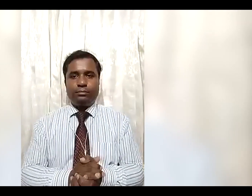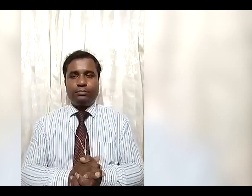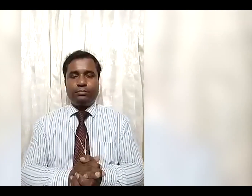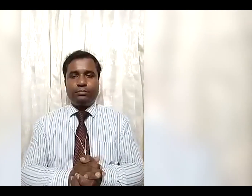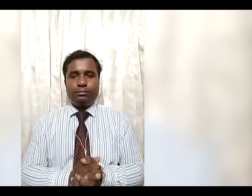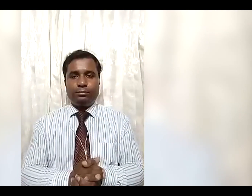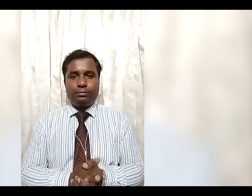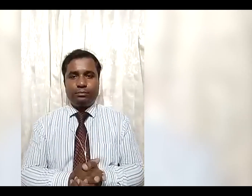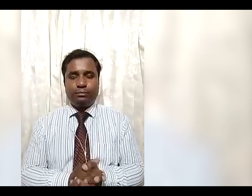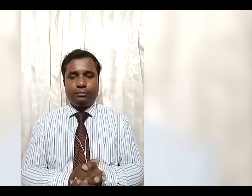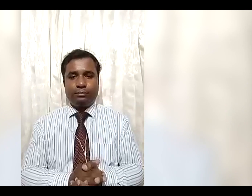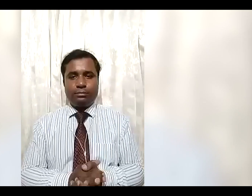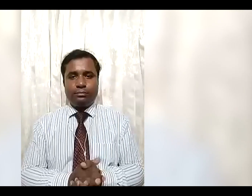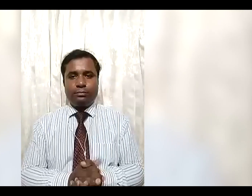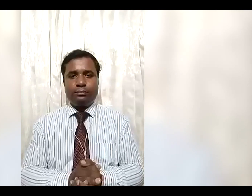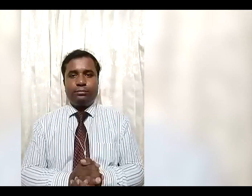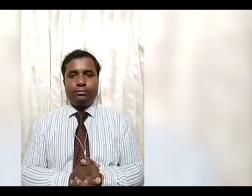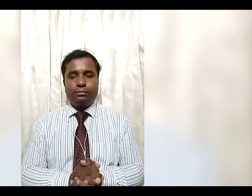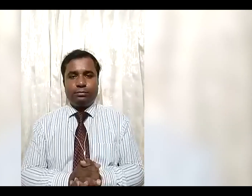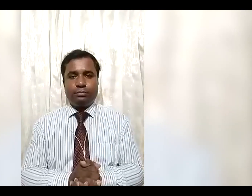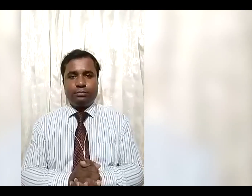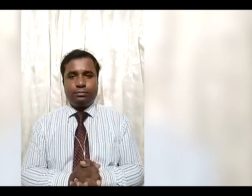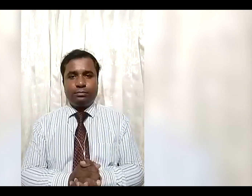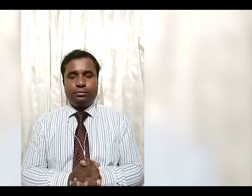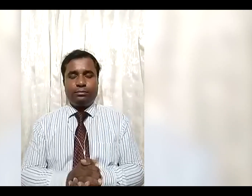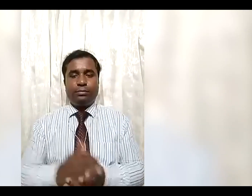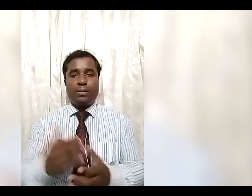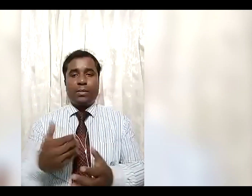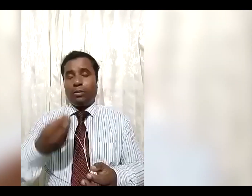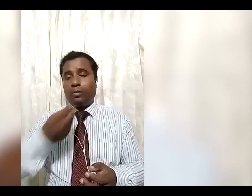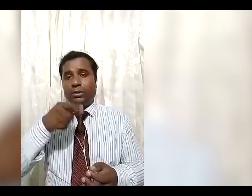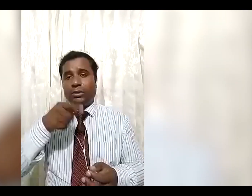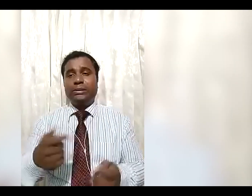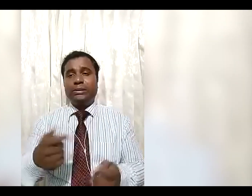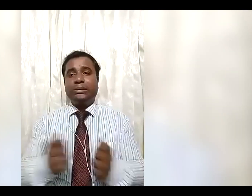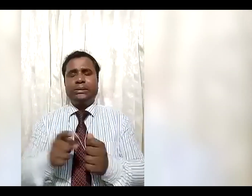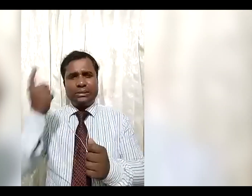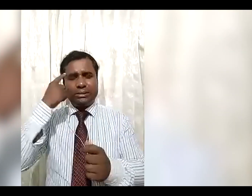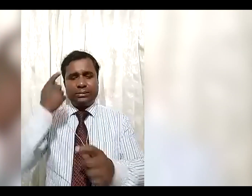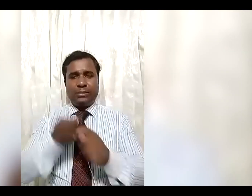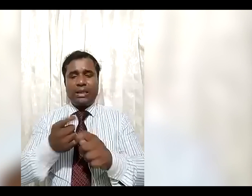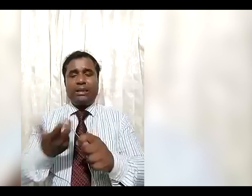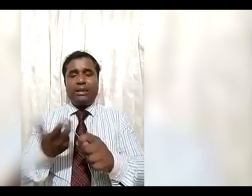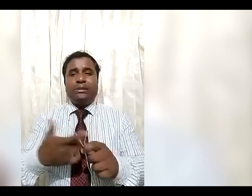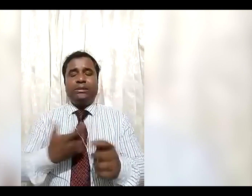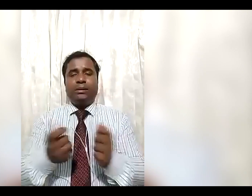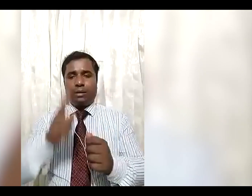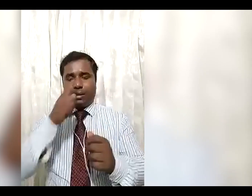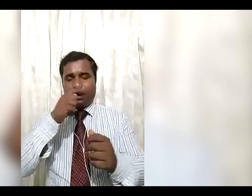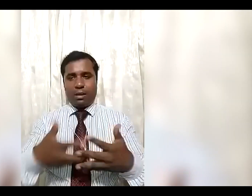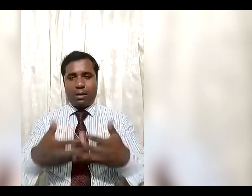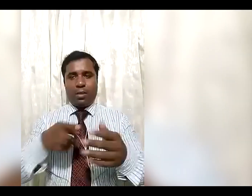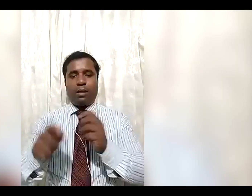just close by saying I really look forward to hearing from Virginia. And I don't know the name of the youth, but I